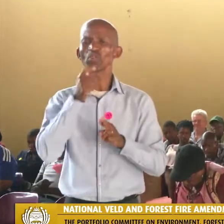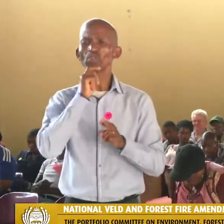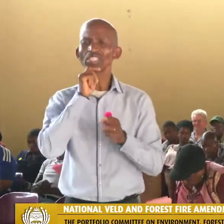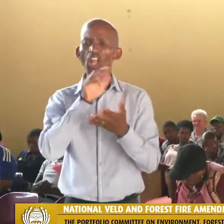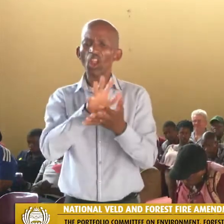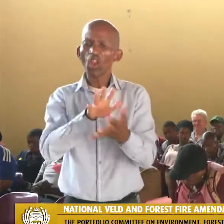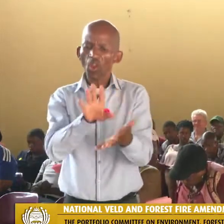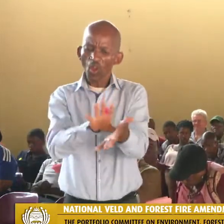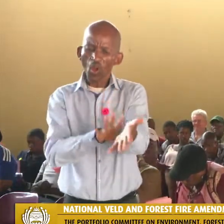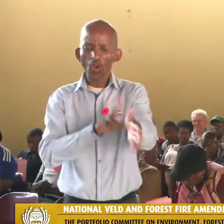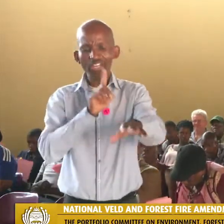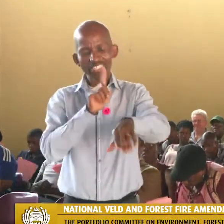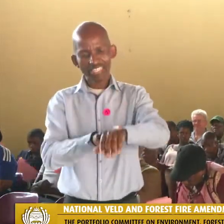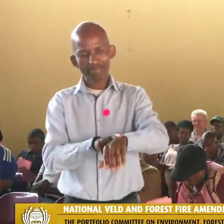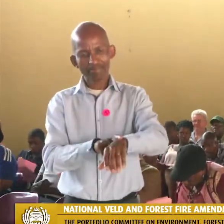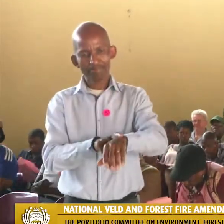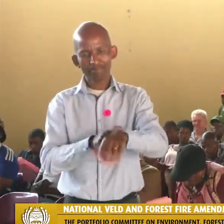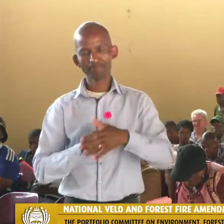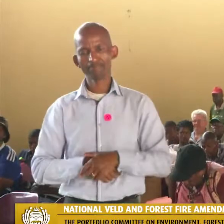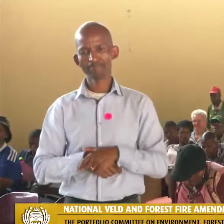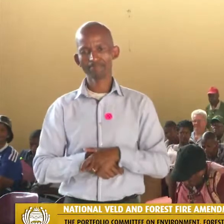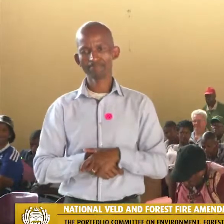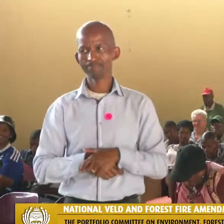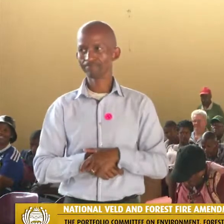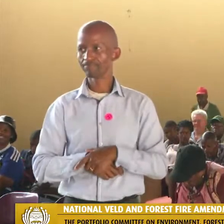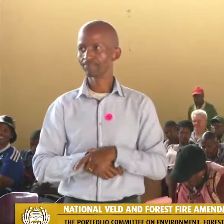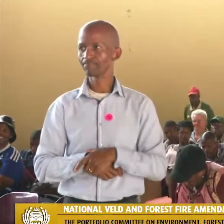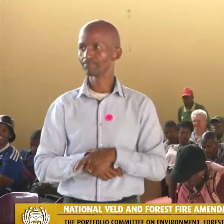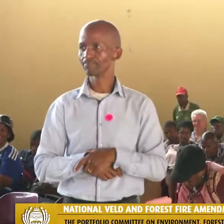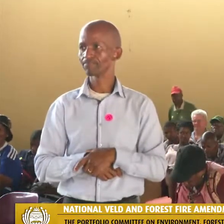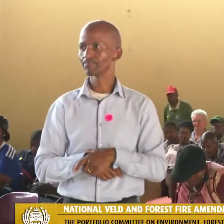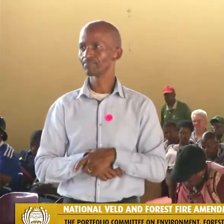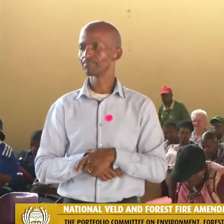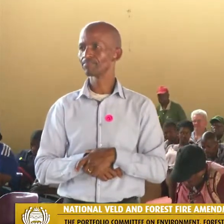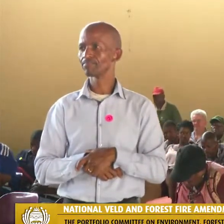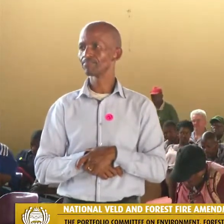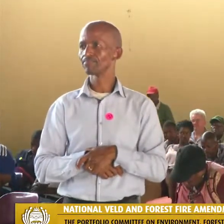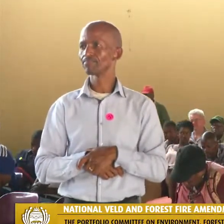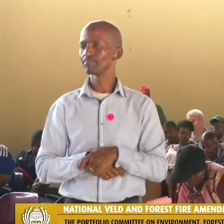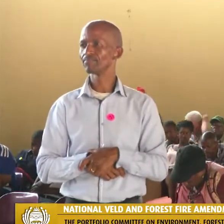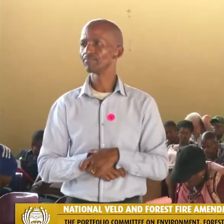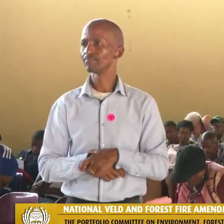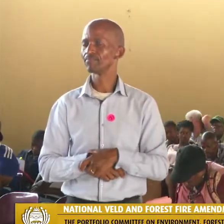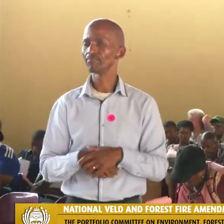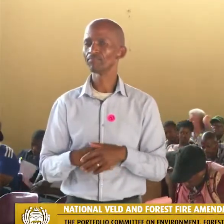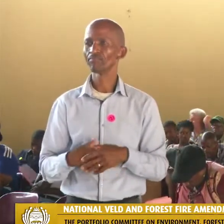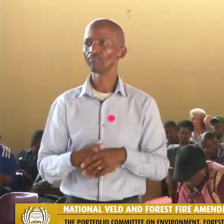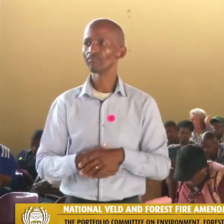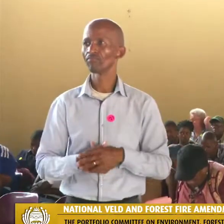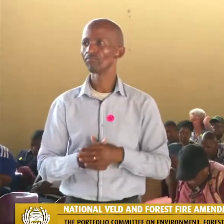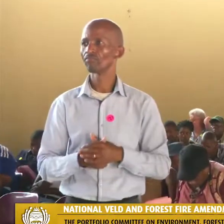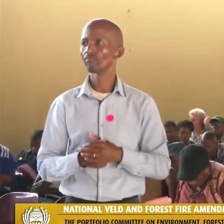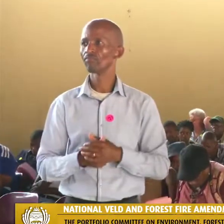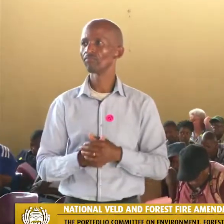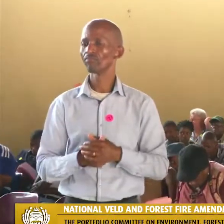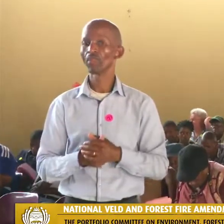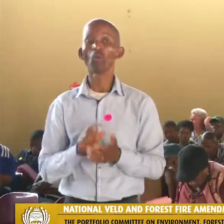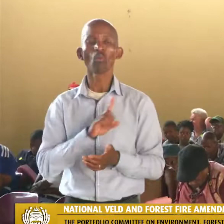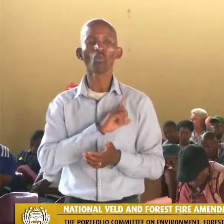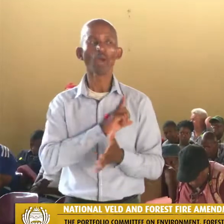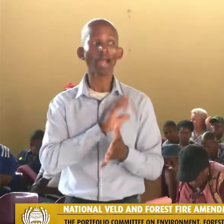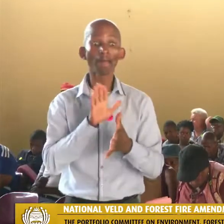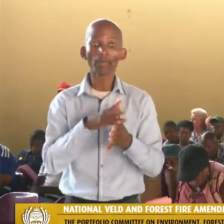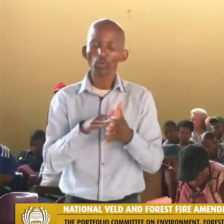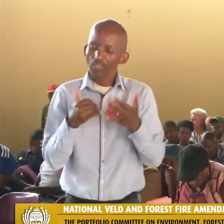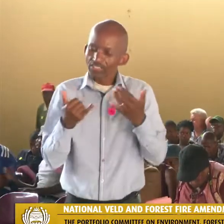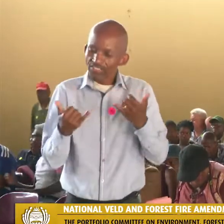telele e kana. If there was an agenda and tabulated and been tabulated, wouldn't have taken such long. Because gona